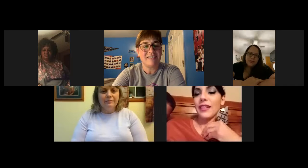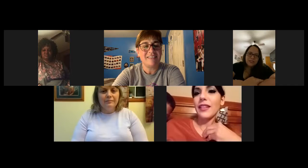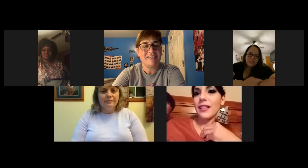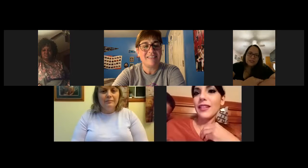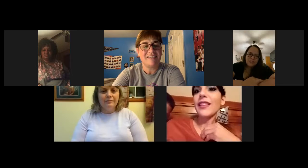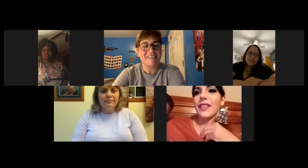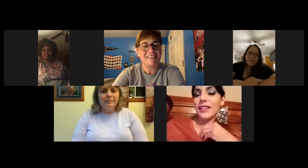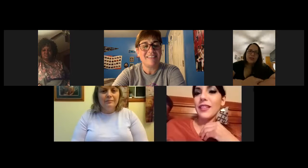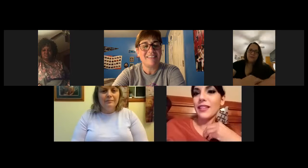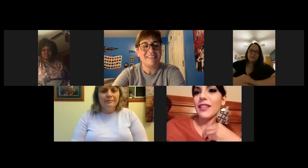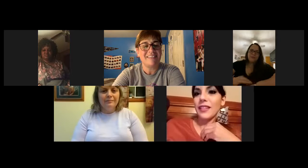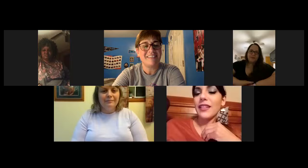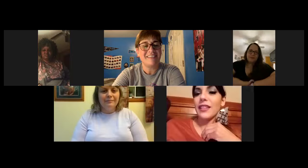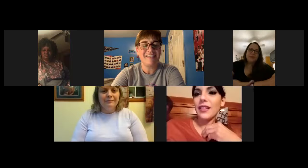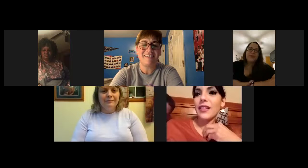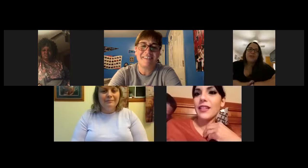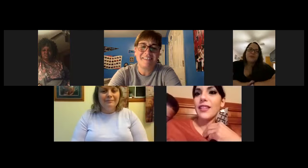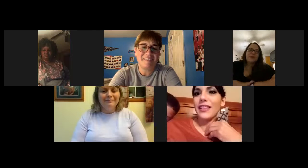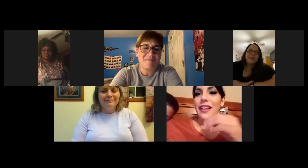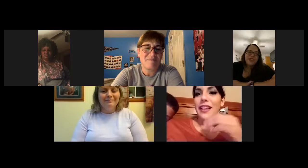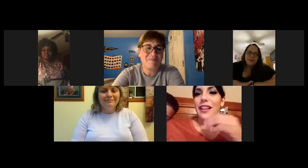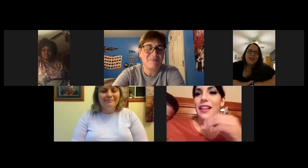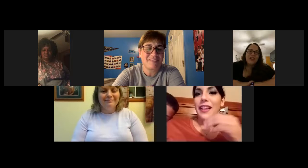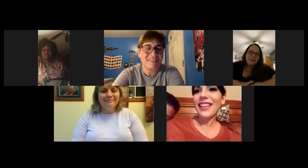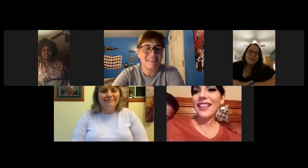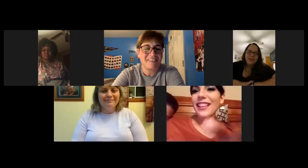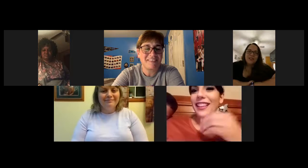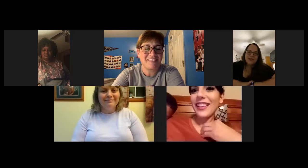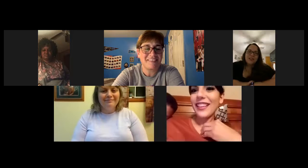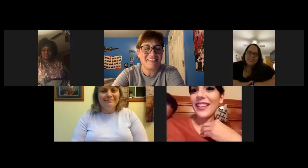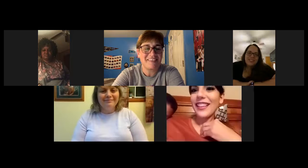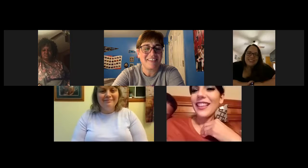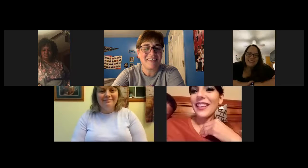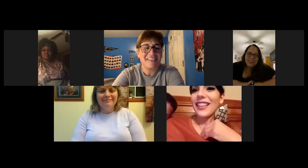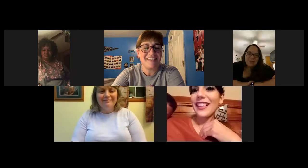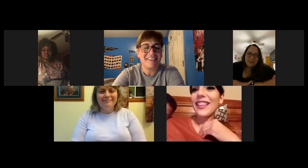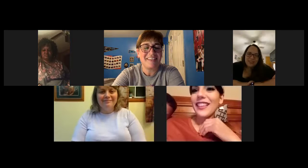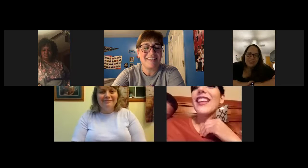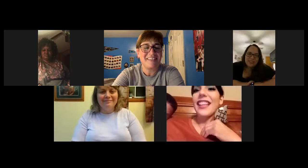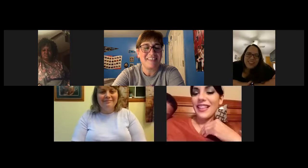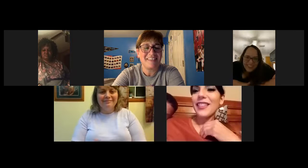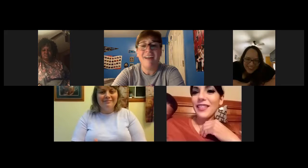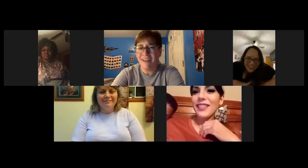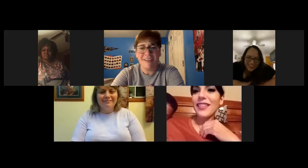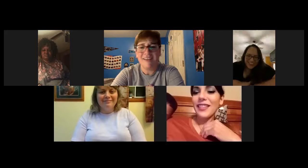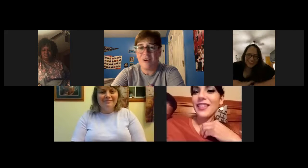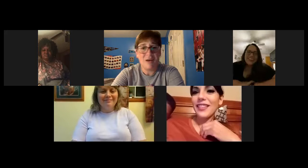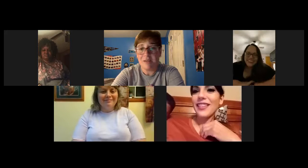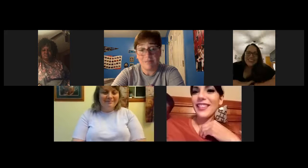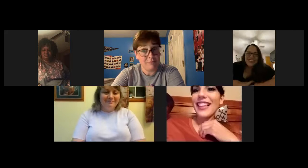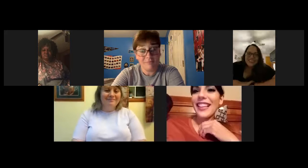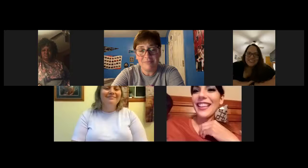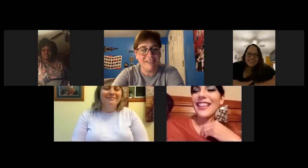verano. Okay. Huh. Invierno, perdón. Yeah. Verano y invierno. I'm a little rusty. Exacto.